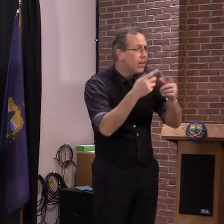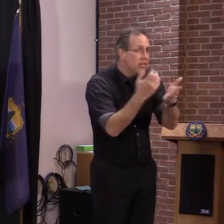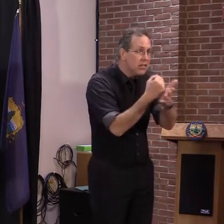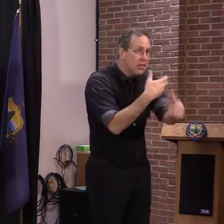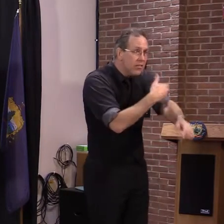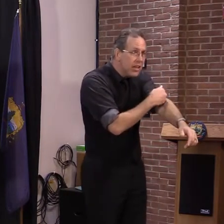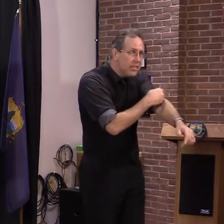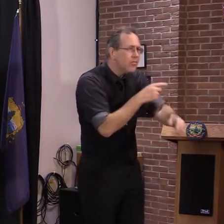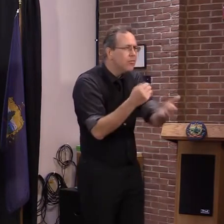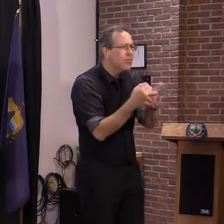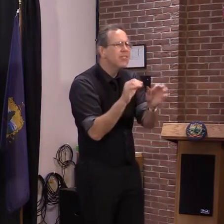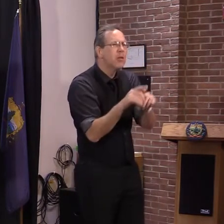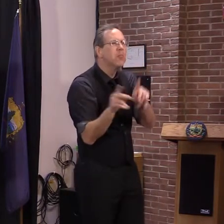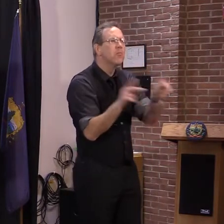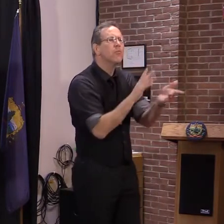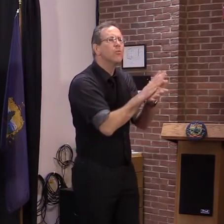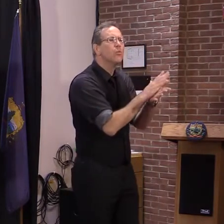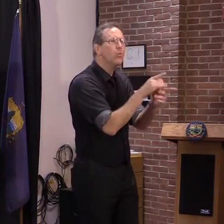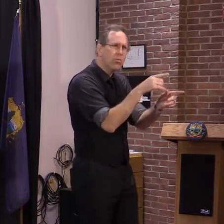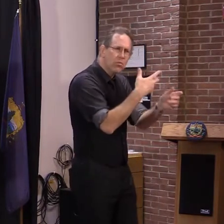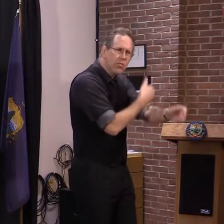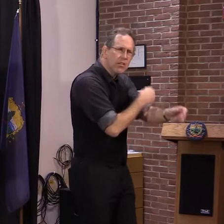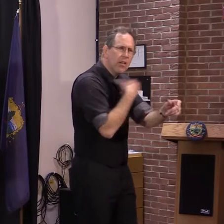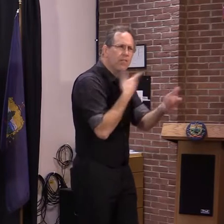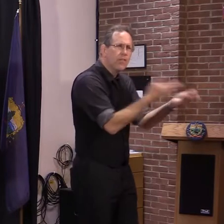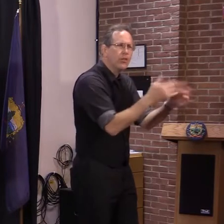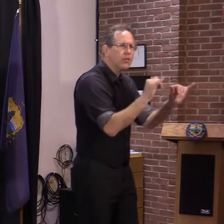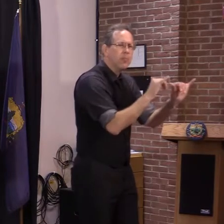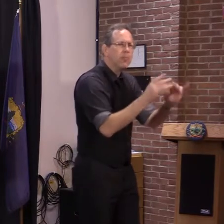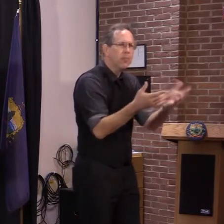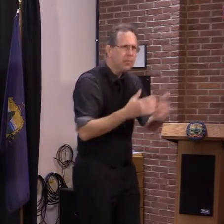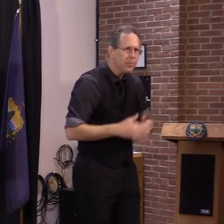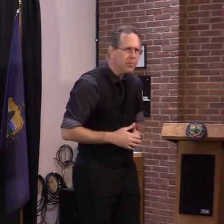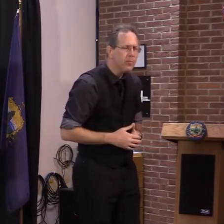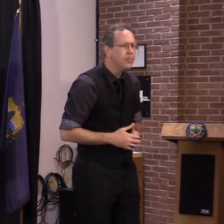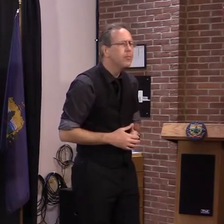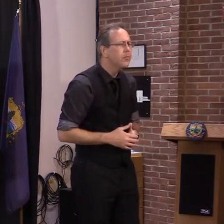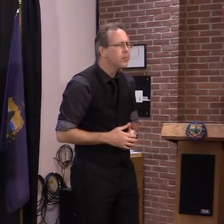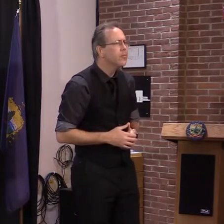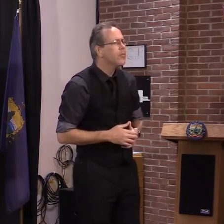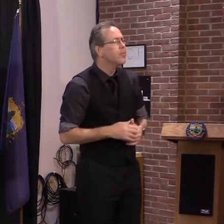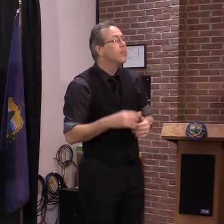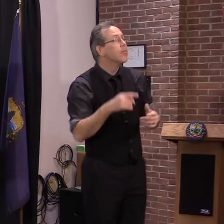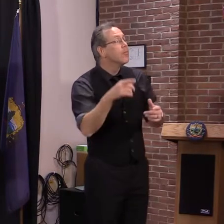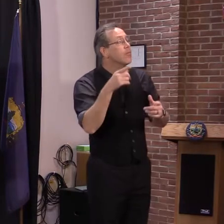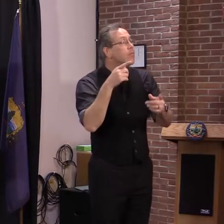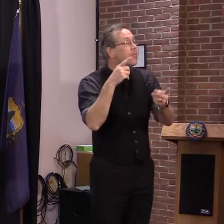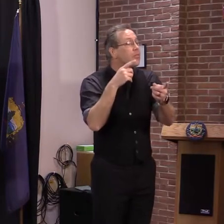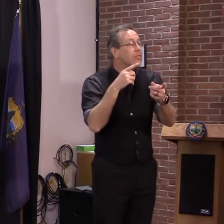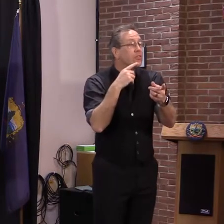in a larger community. Increasingly, schools will not require separate mitigation strategies.